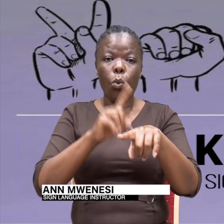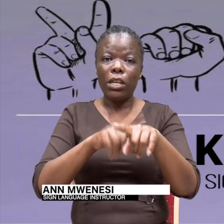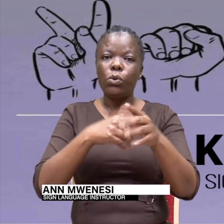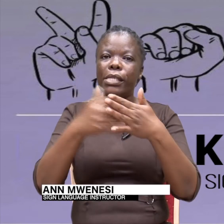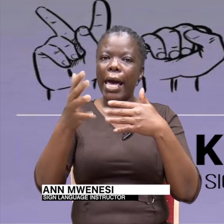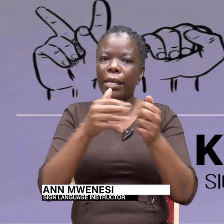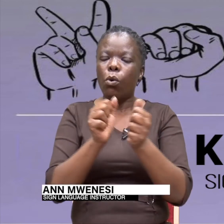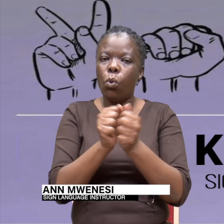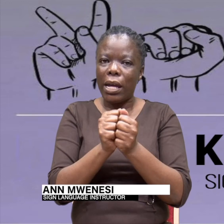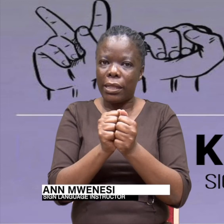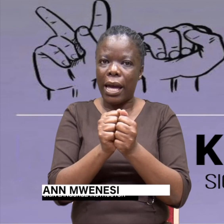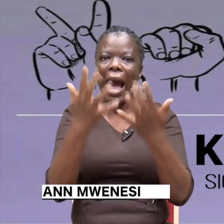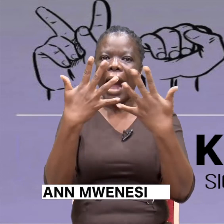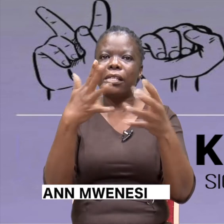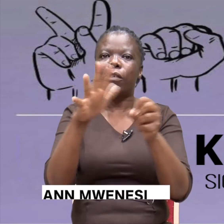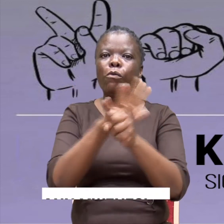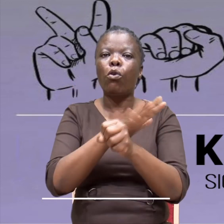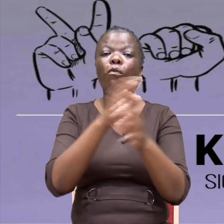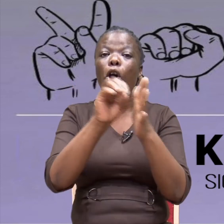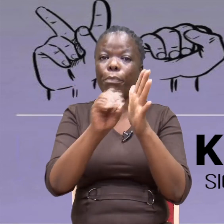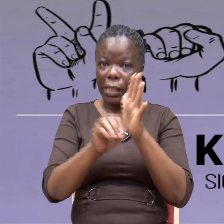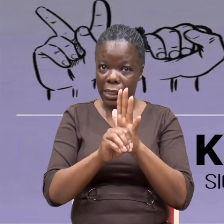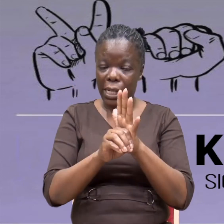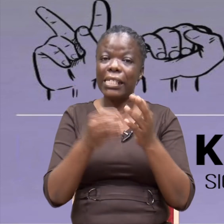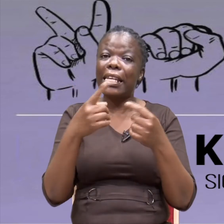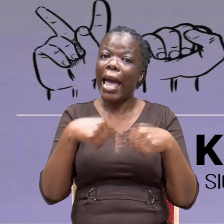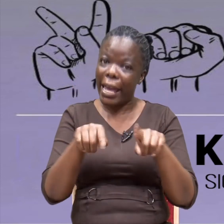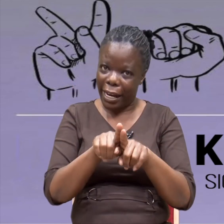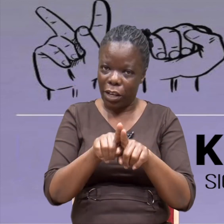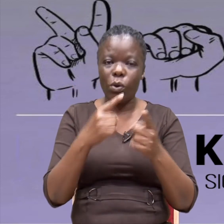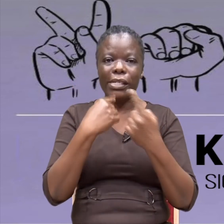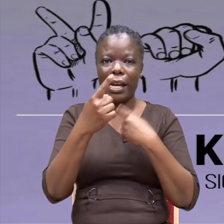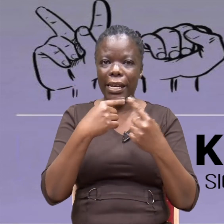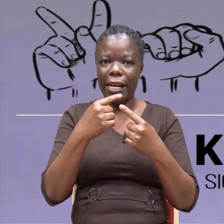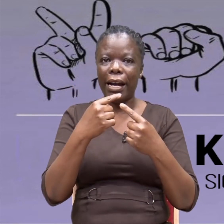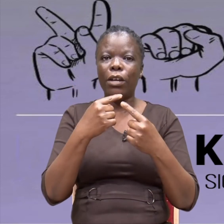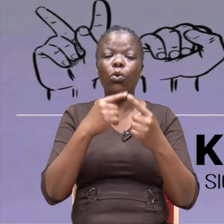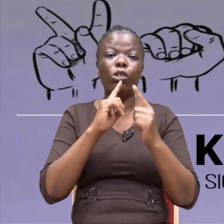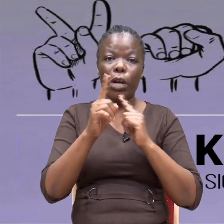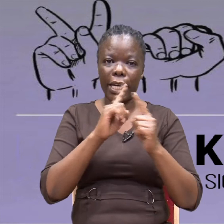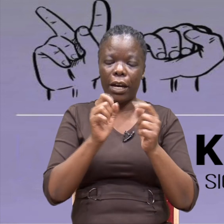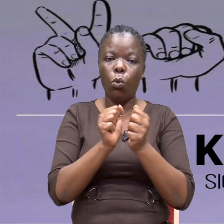you sign with hands full of object, it's like you are talking